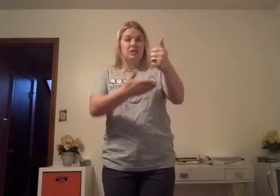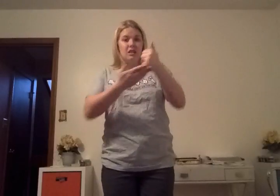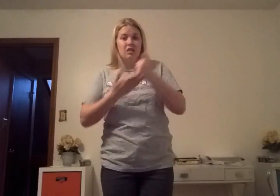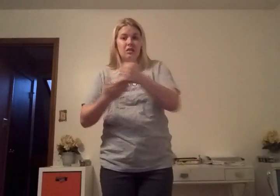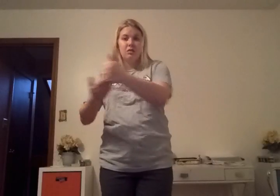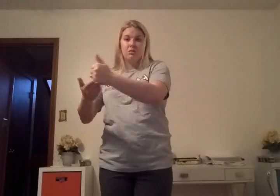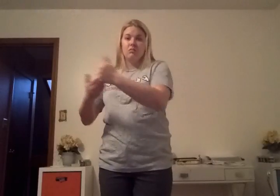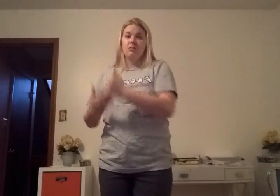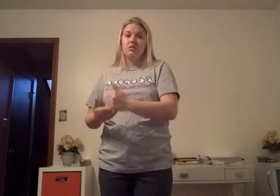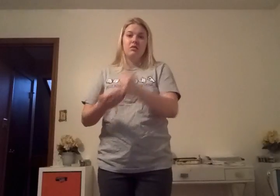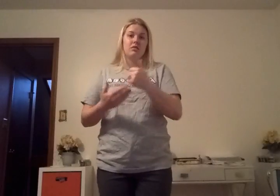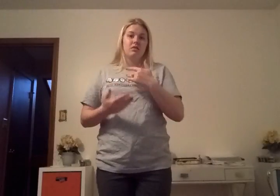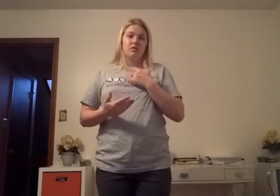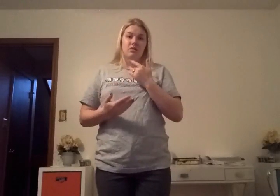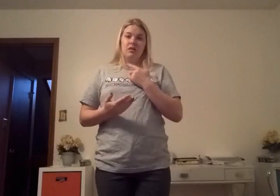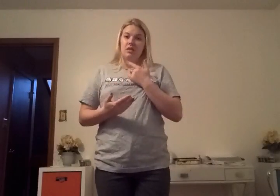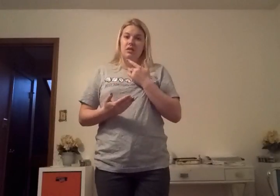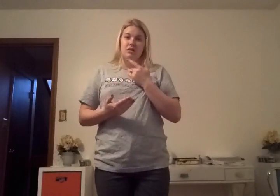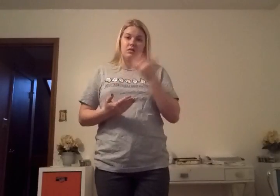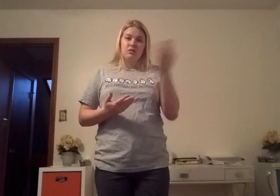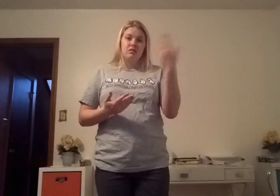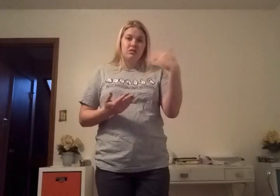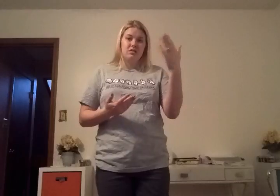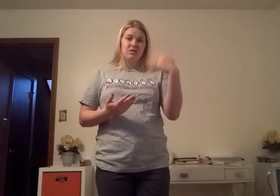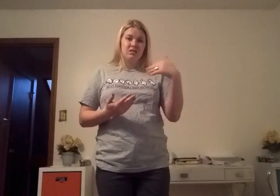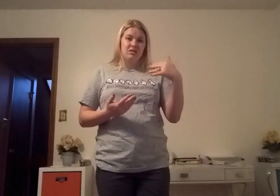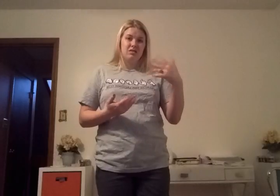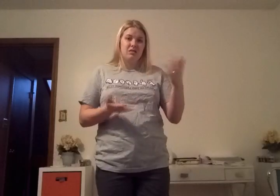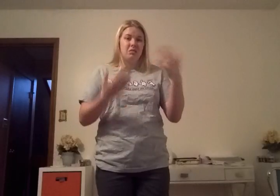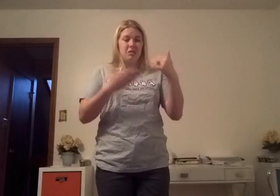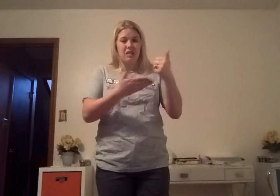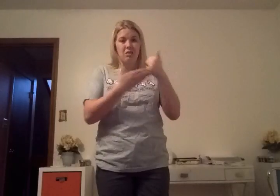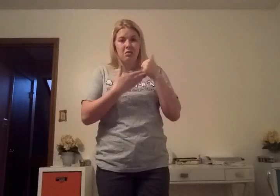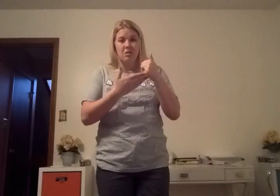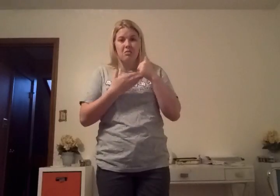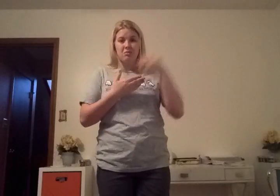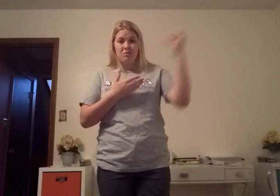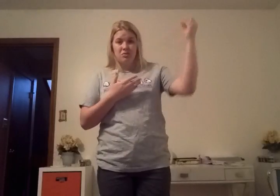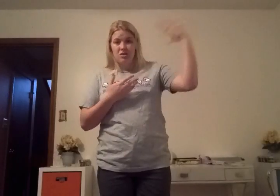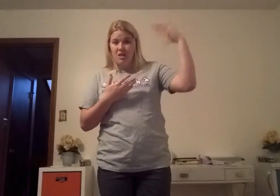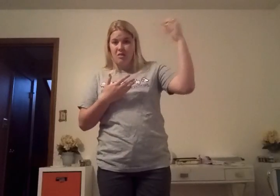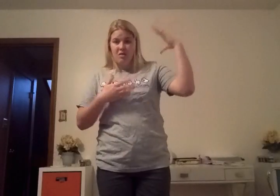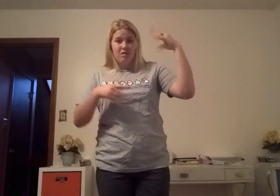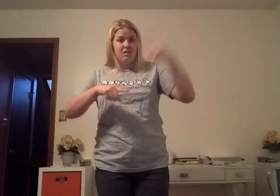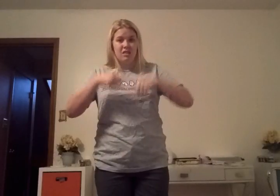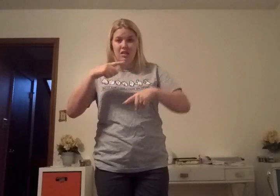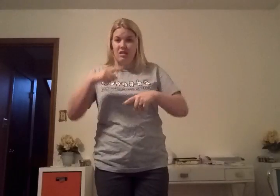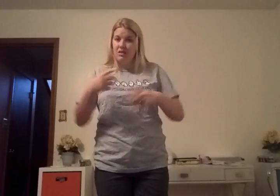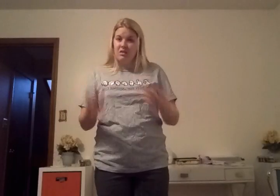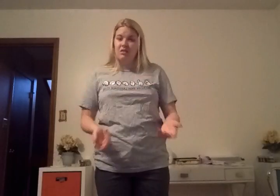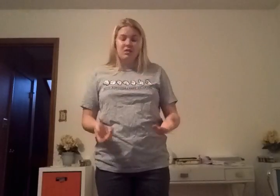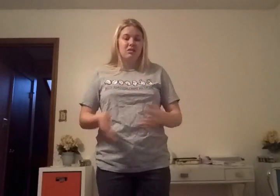humbling experiences was needing help to, put on underwear. We couldn't take showers by ourselves. I mean, it was a really